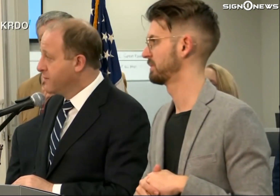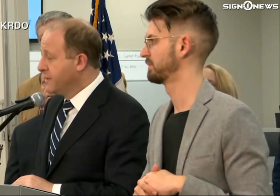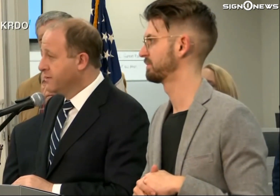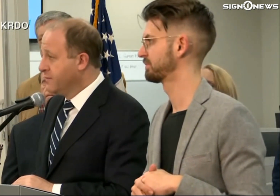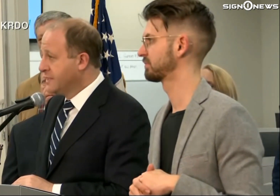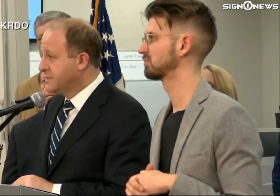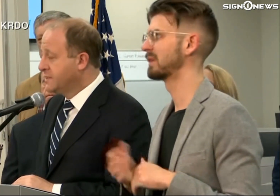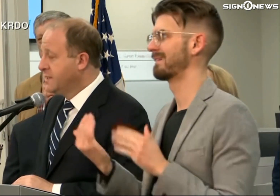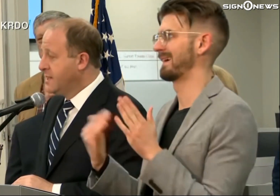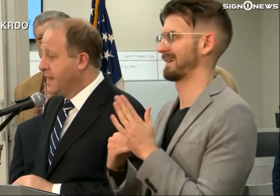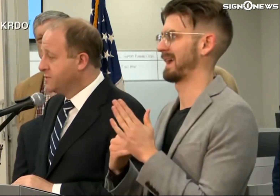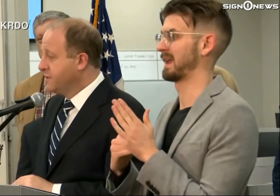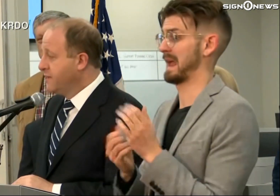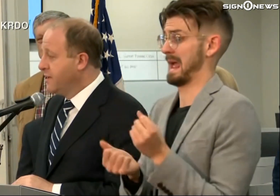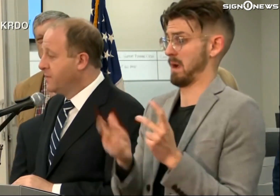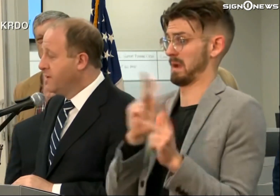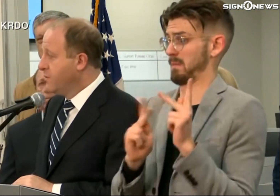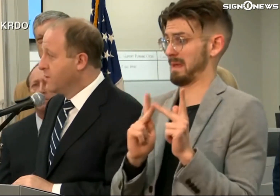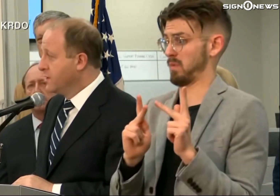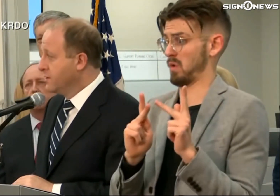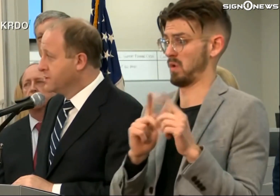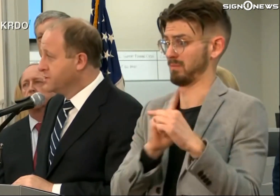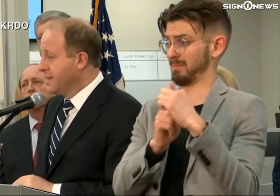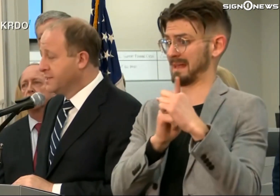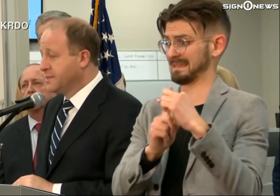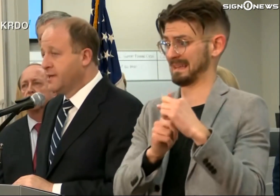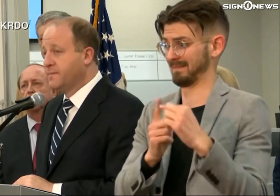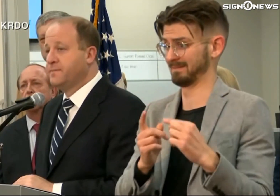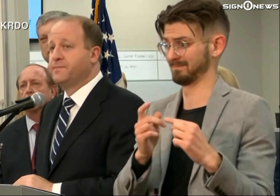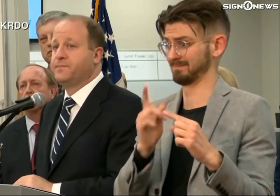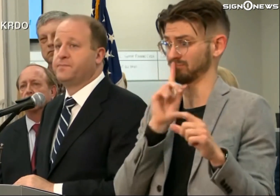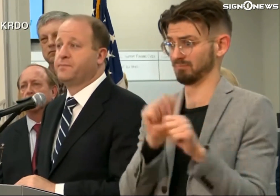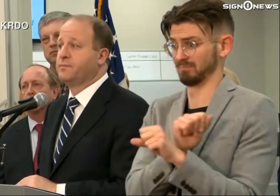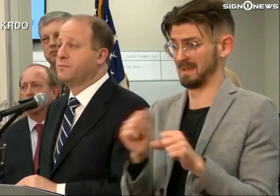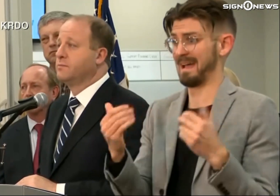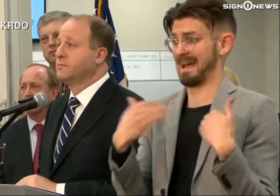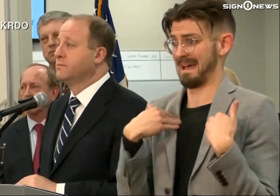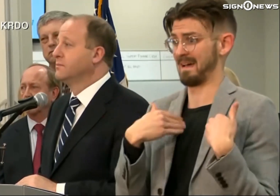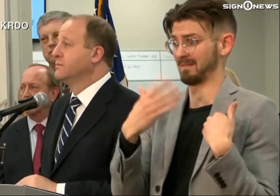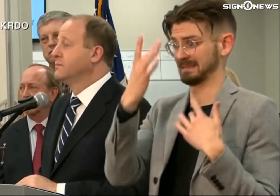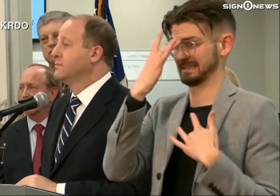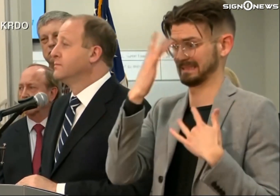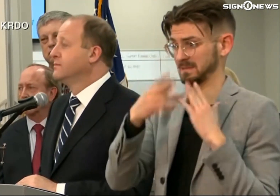updated on a regular basis as we develop a larger data set.